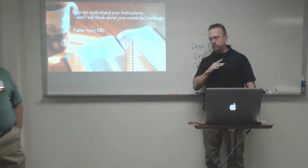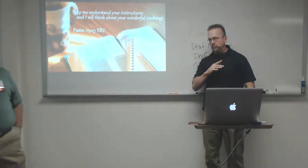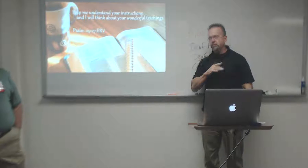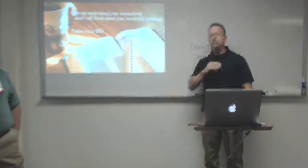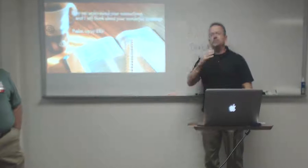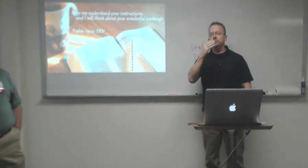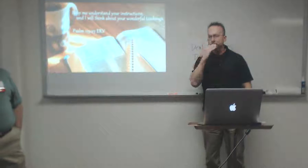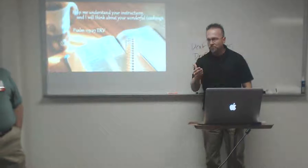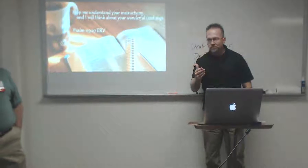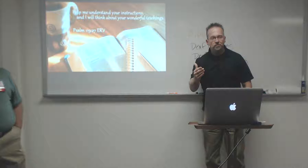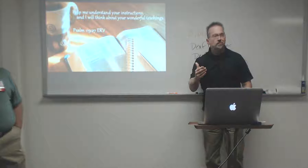Deaf missions,